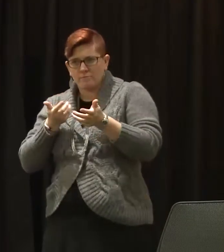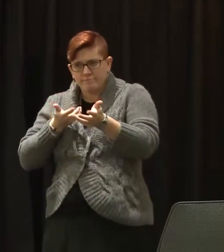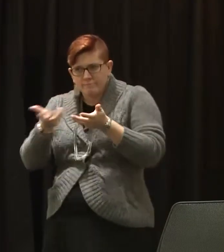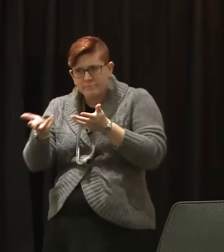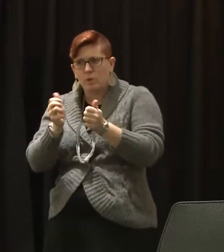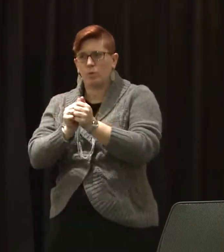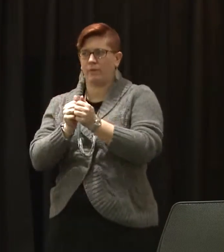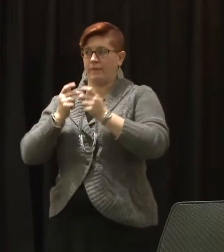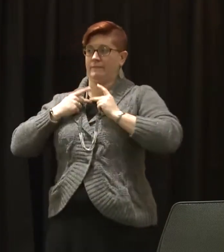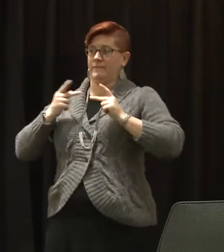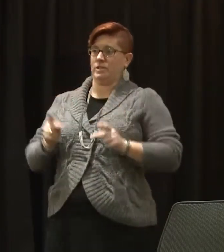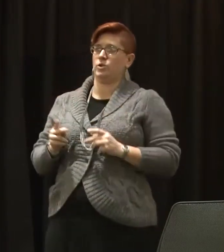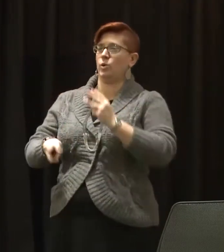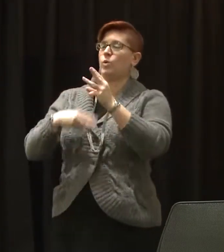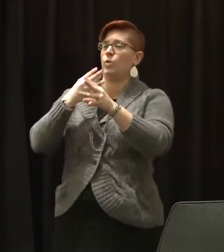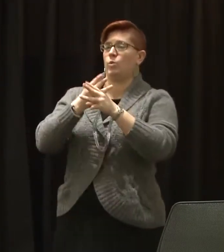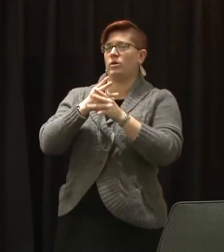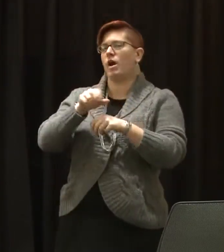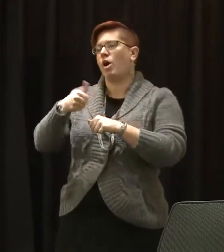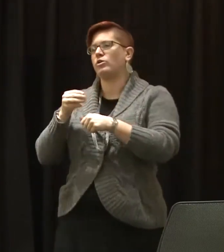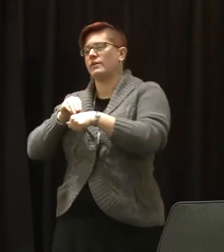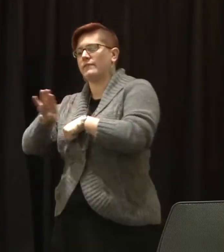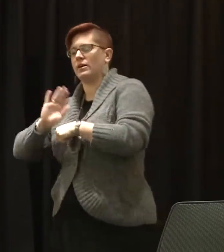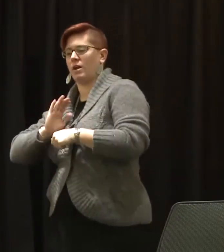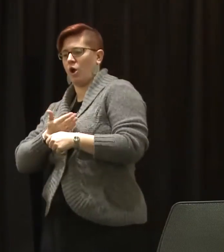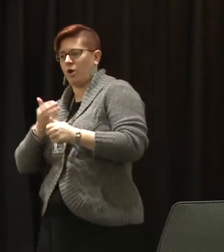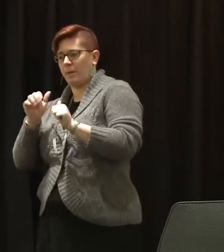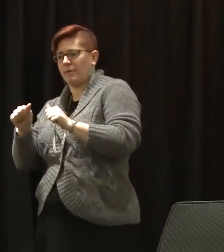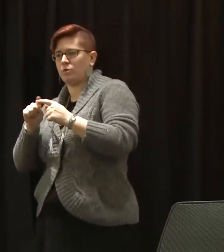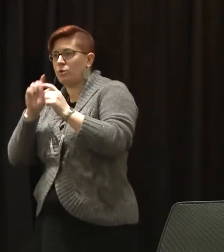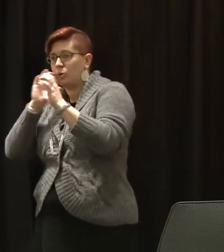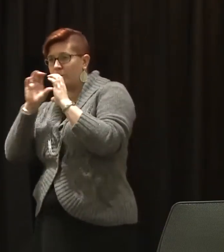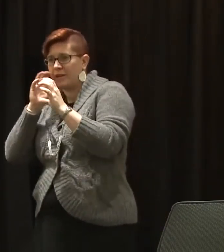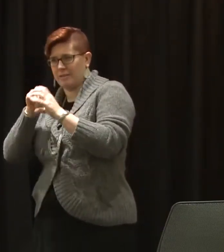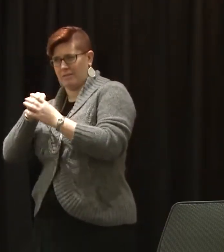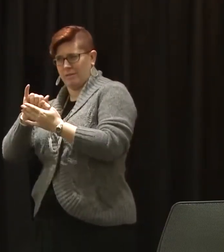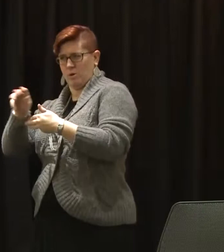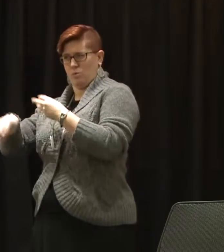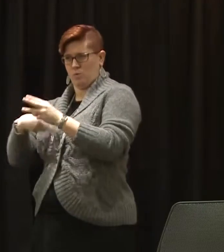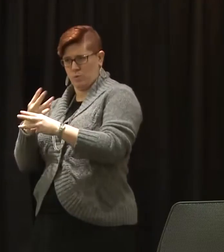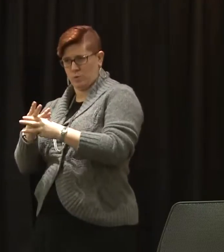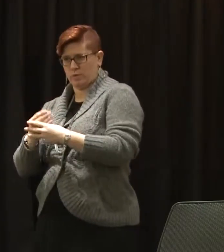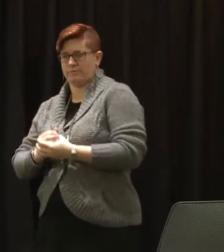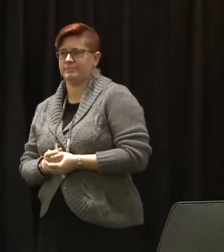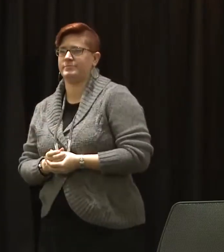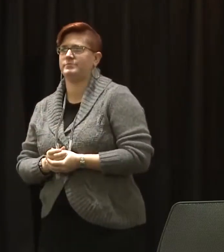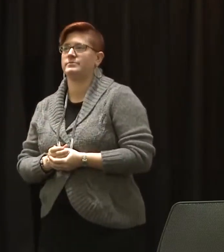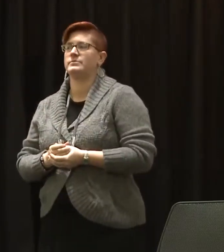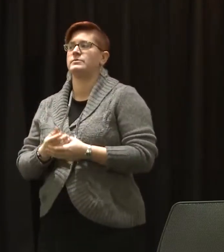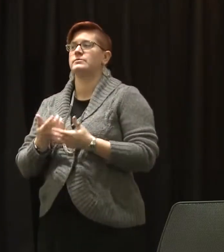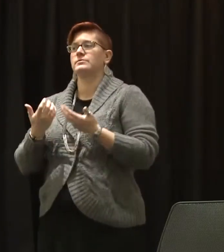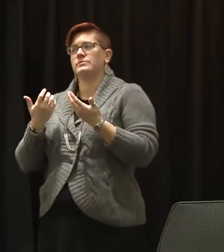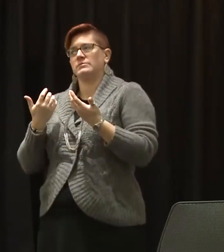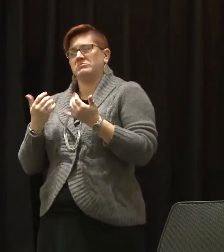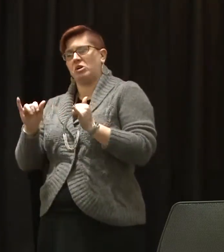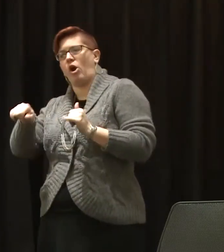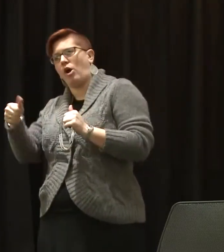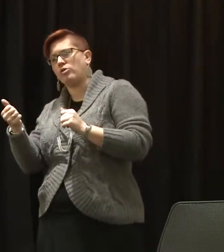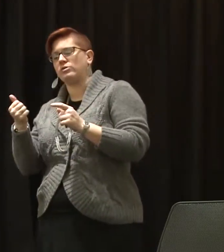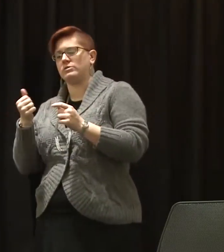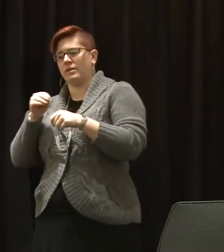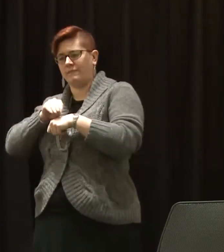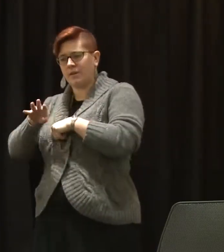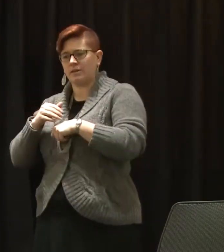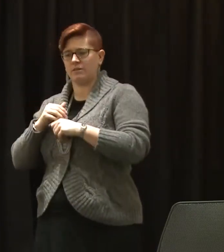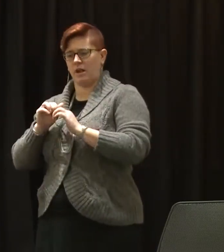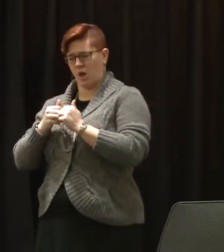physical world, while others affect our ability to communicate in it. Others still affect how we think